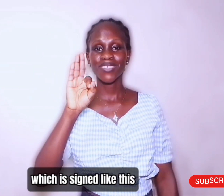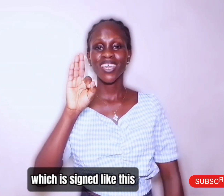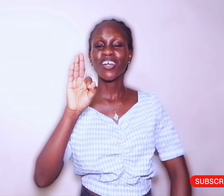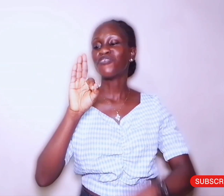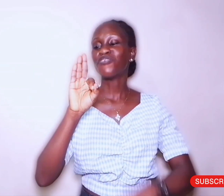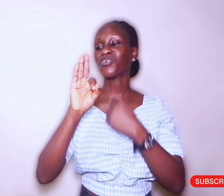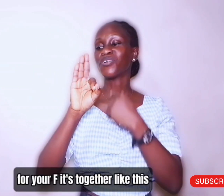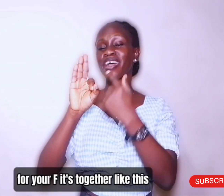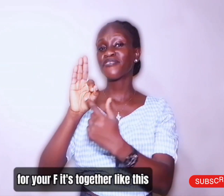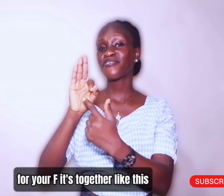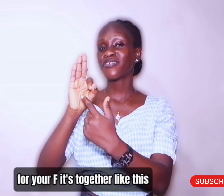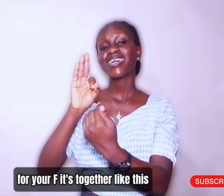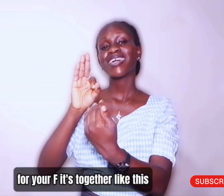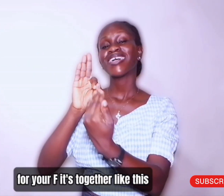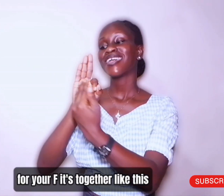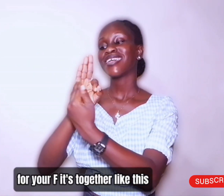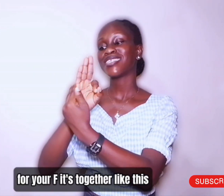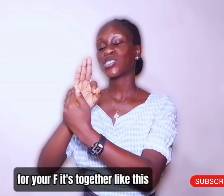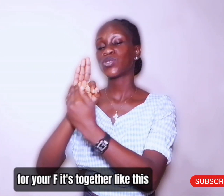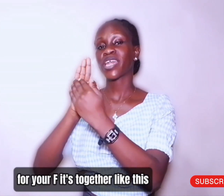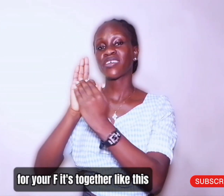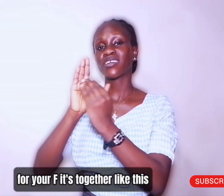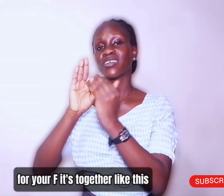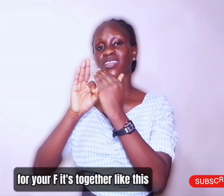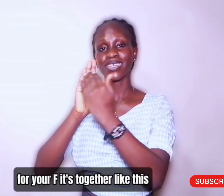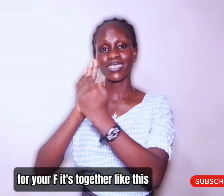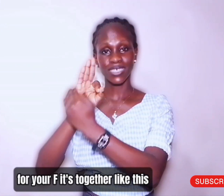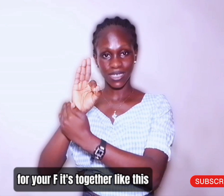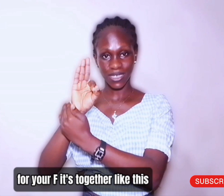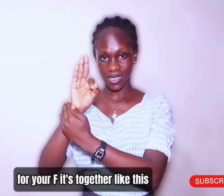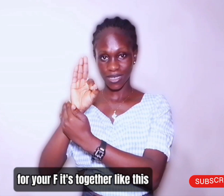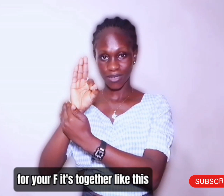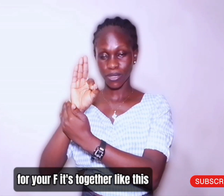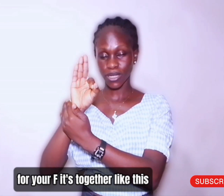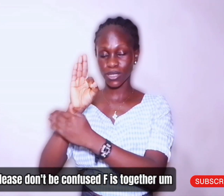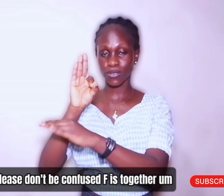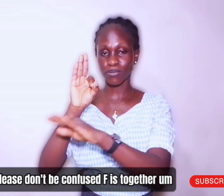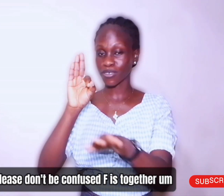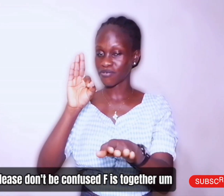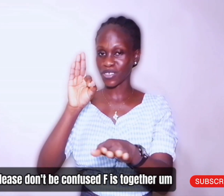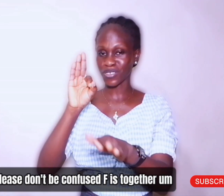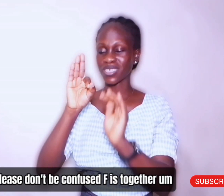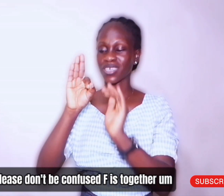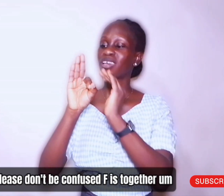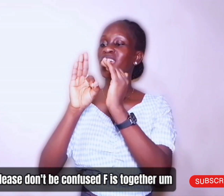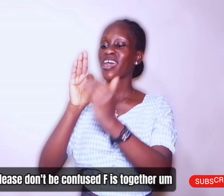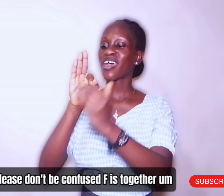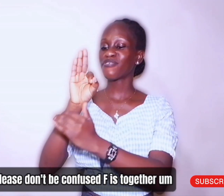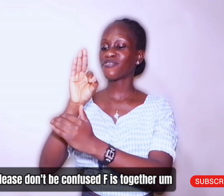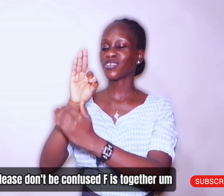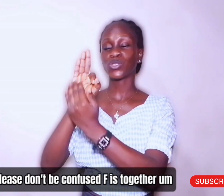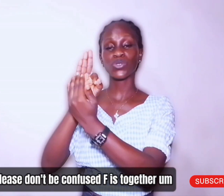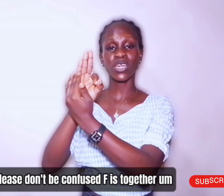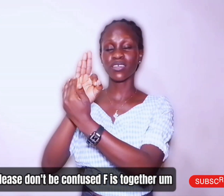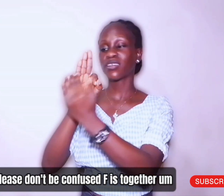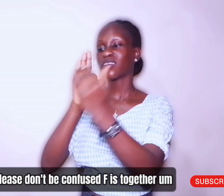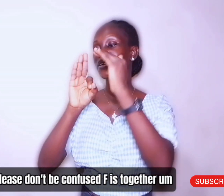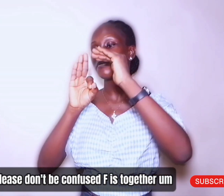your F, it's together like this. Please don't be confused. F is together. These